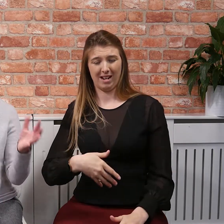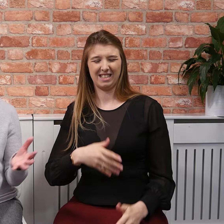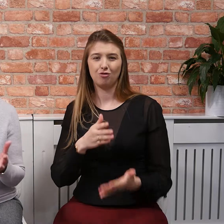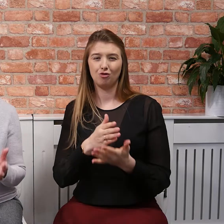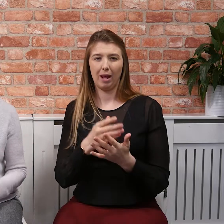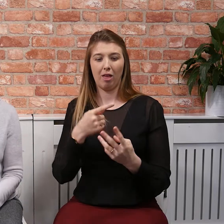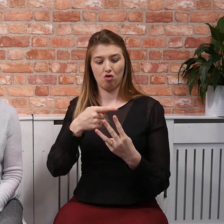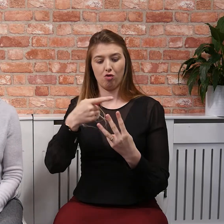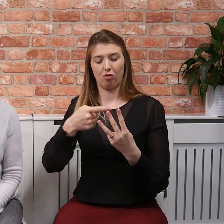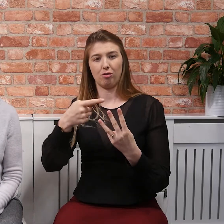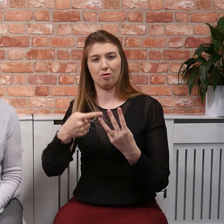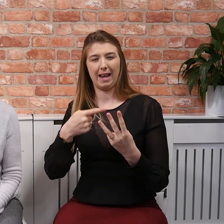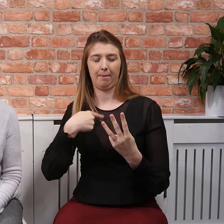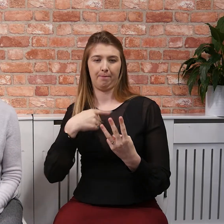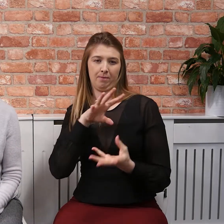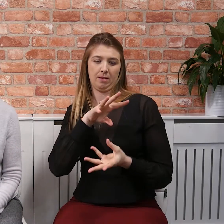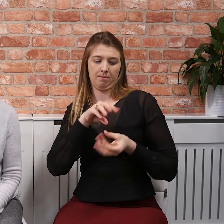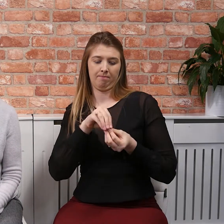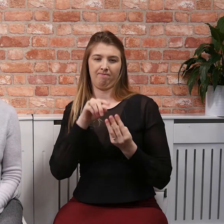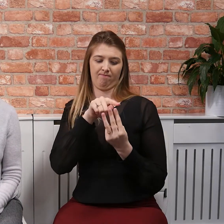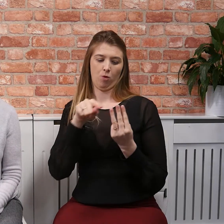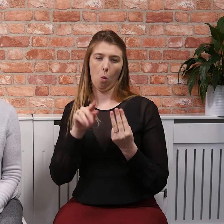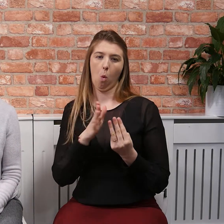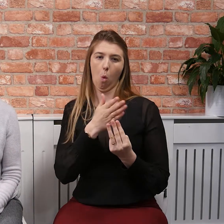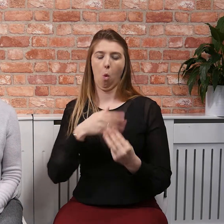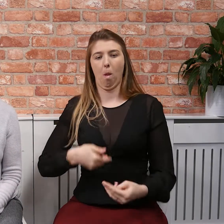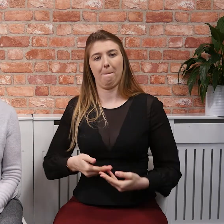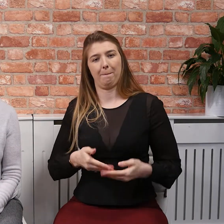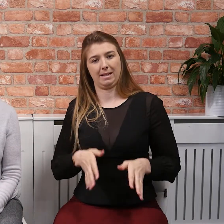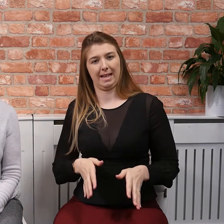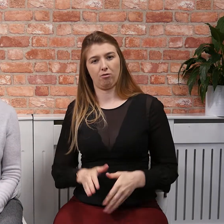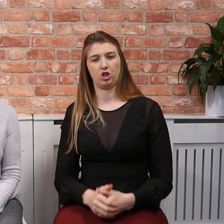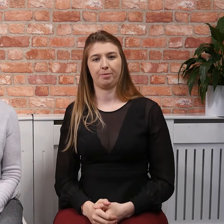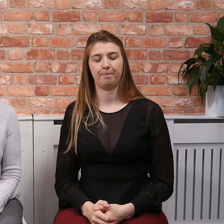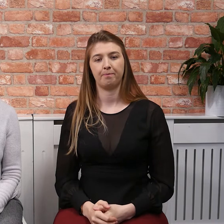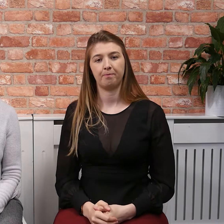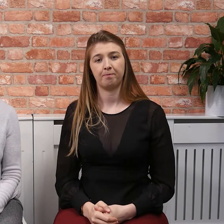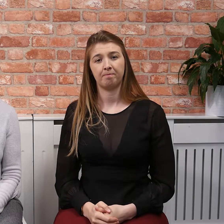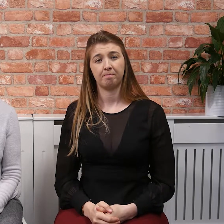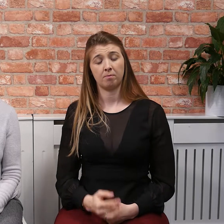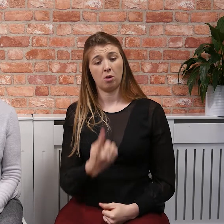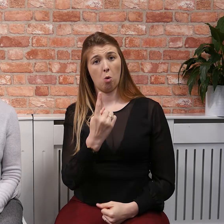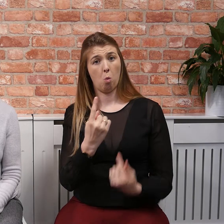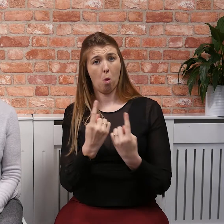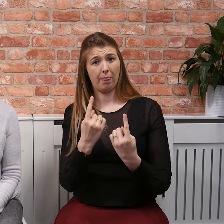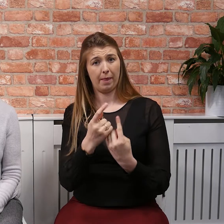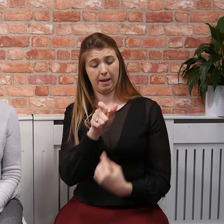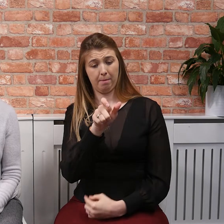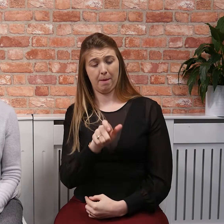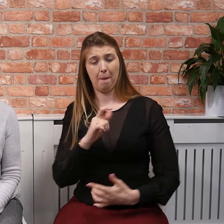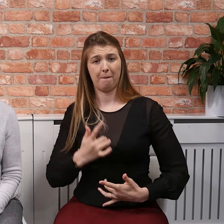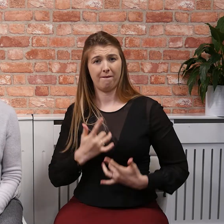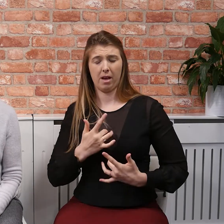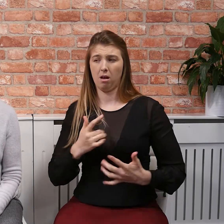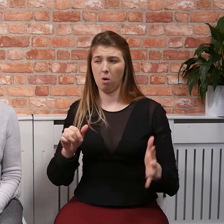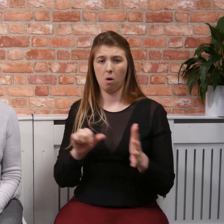of include all three. One of the things that people find really difficult is that